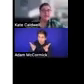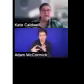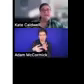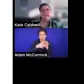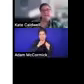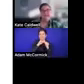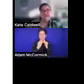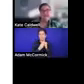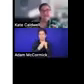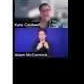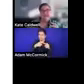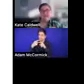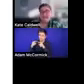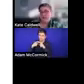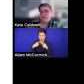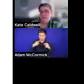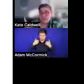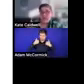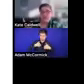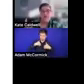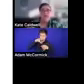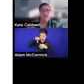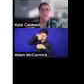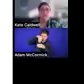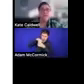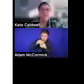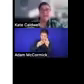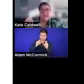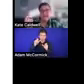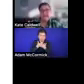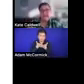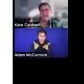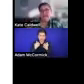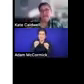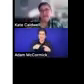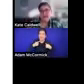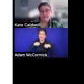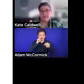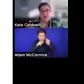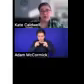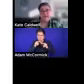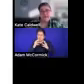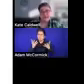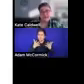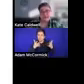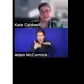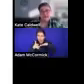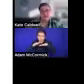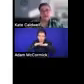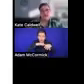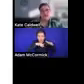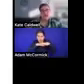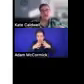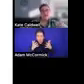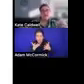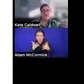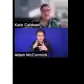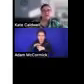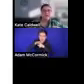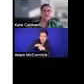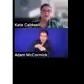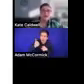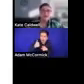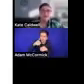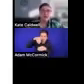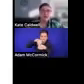accountability in citizen data systems, but also very importantly, in the decision-making processes. And in